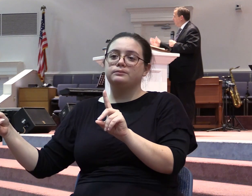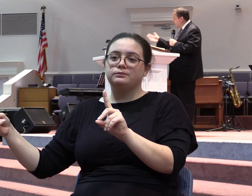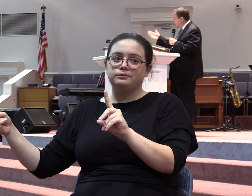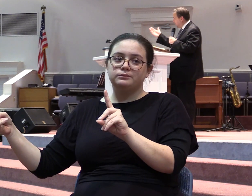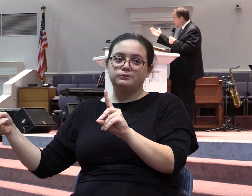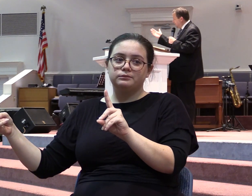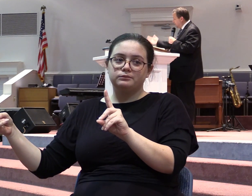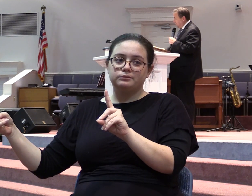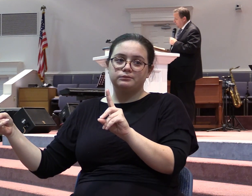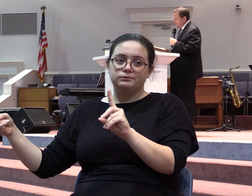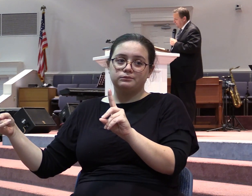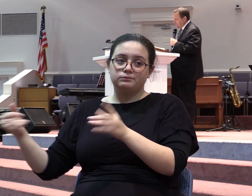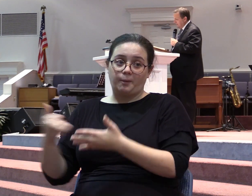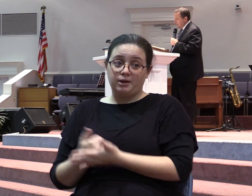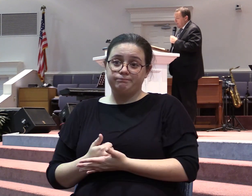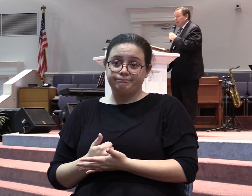Wonder.